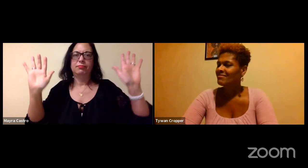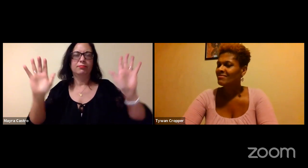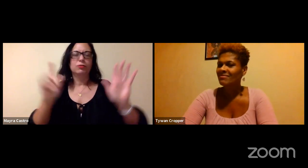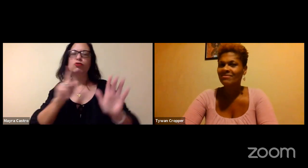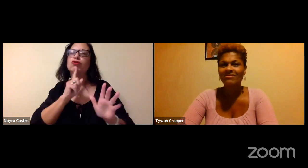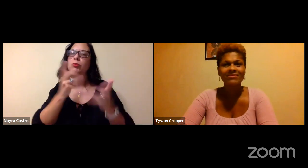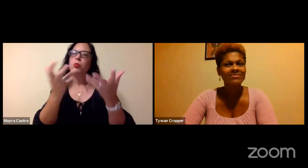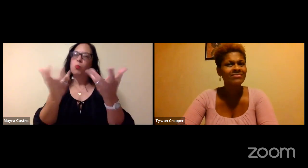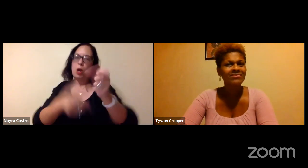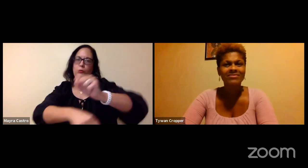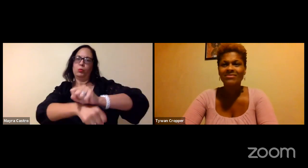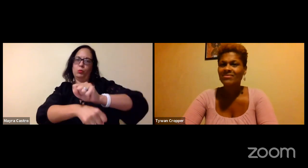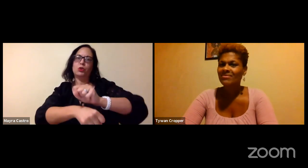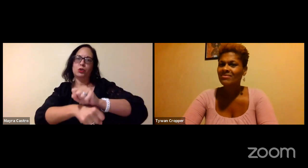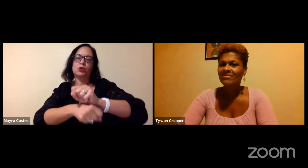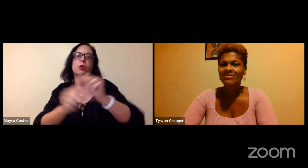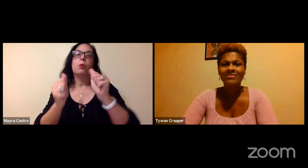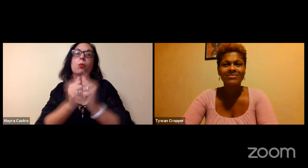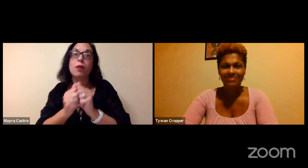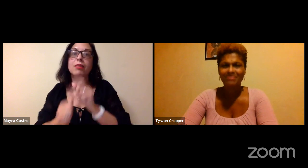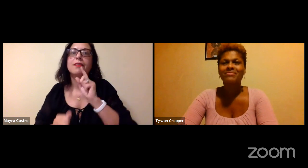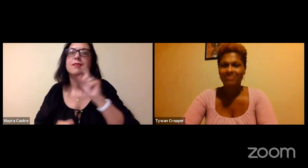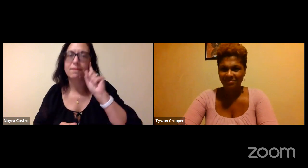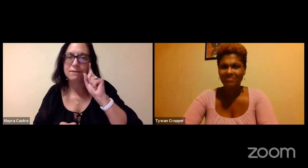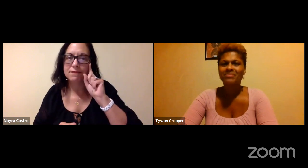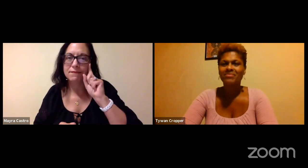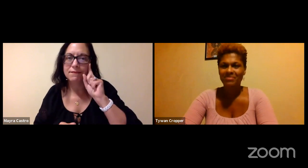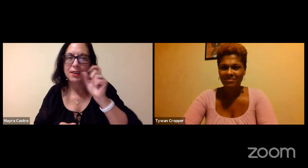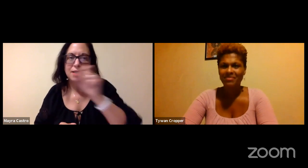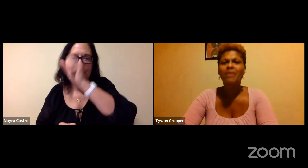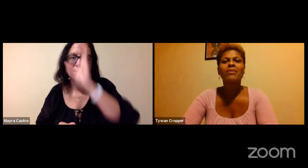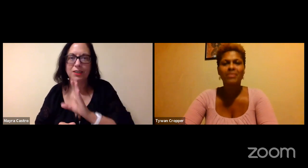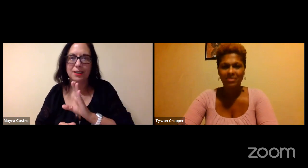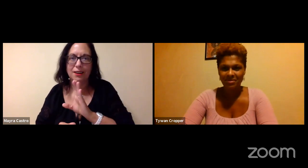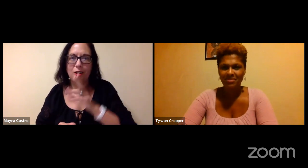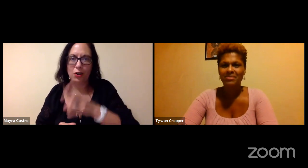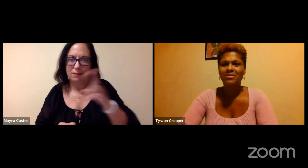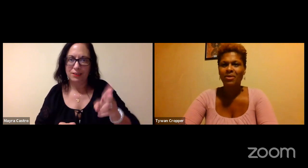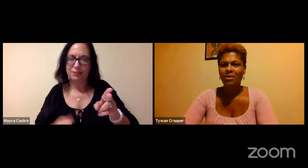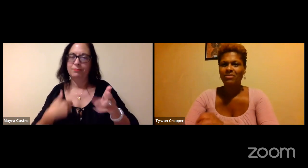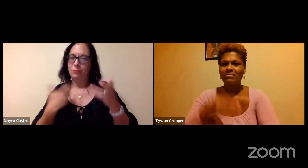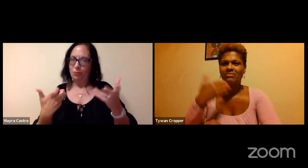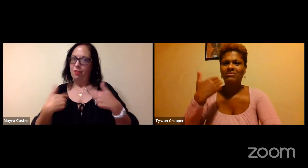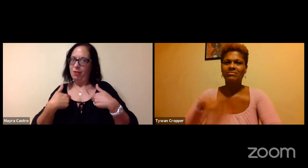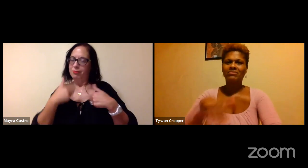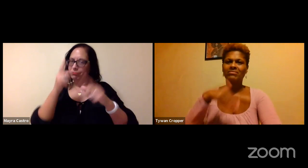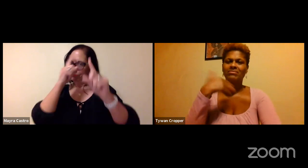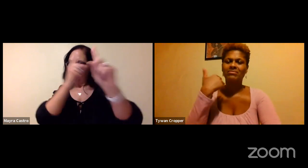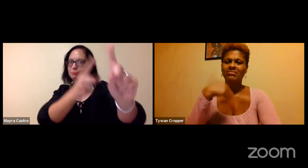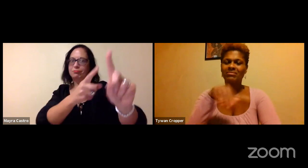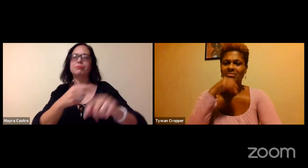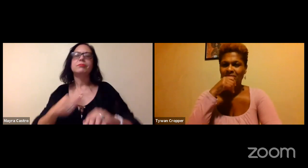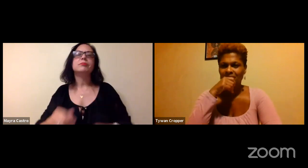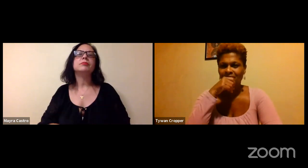stand-up lecture about the paper that we wore. So I talked to my brother and he said, yeah, absolutely, you can talk about